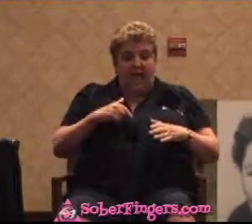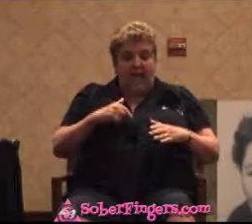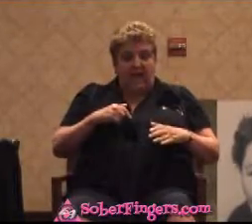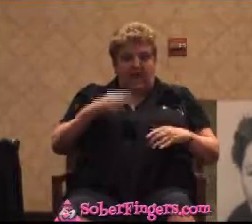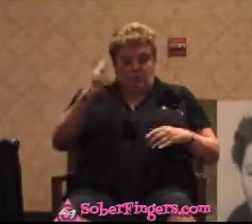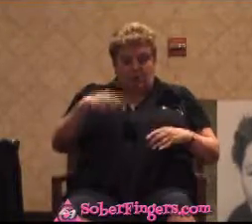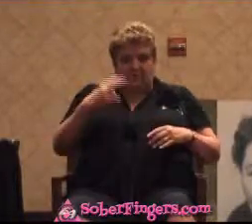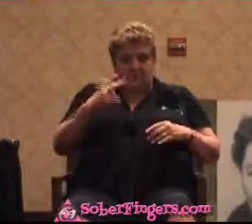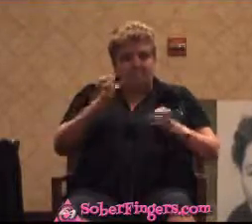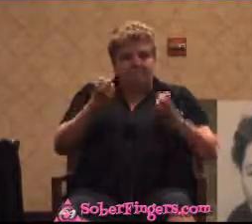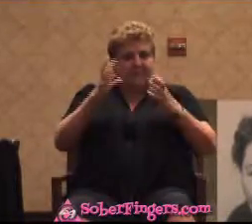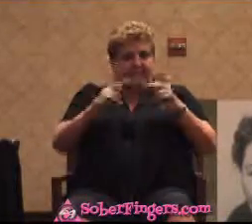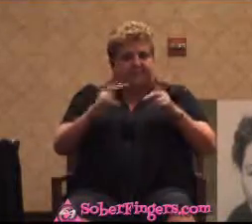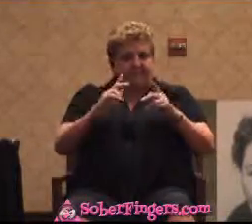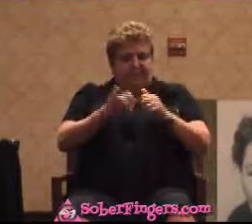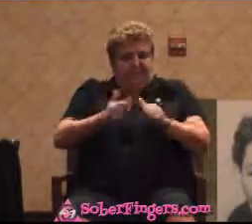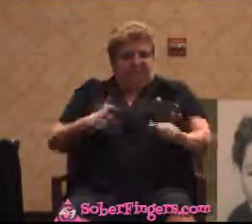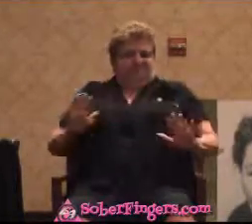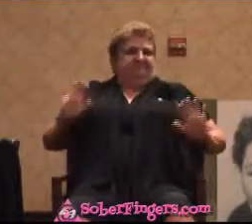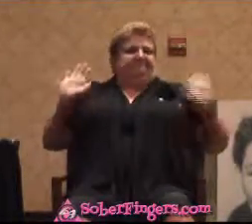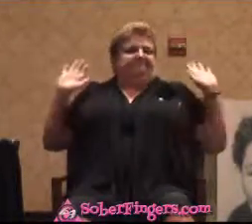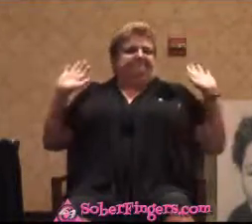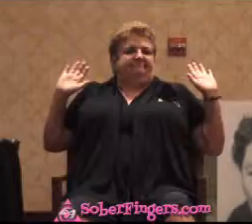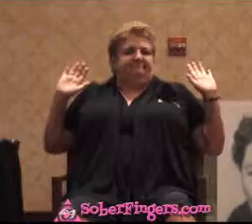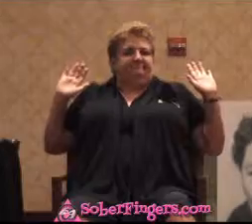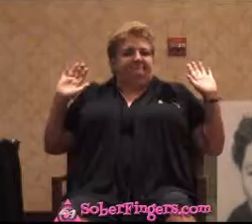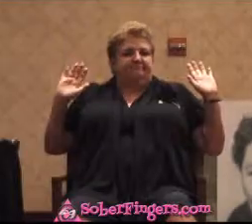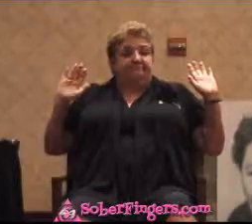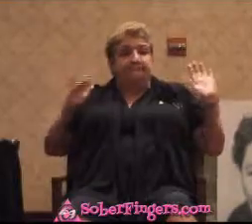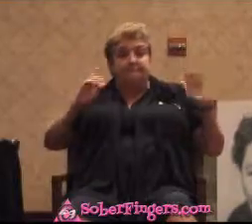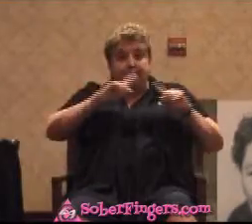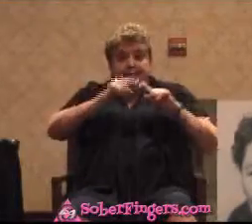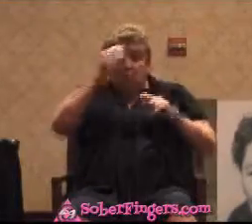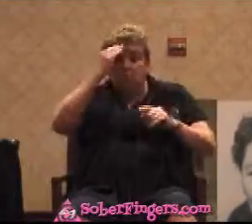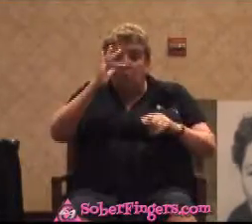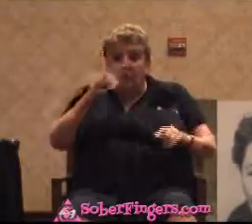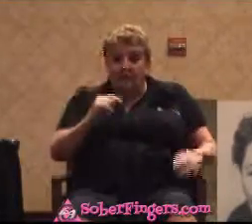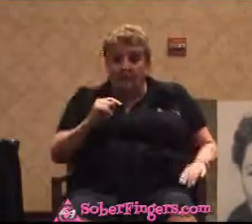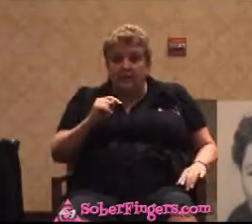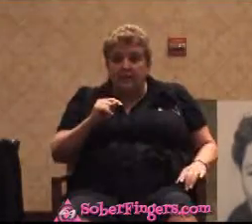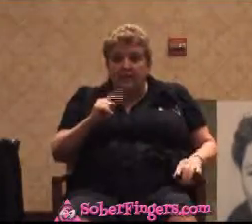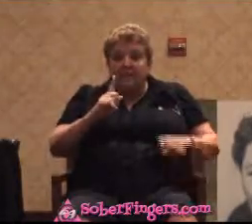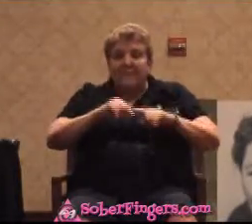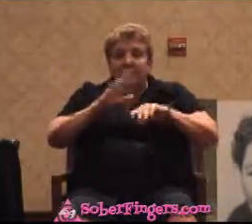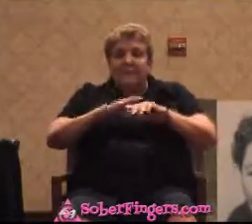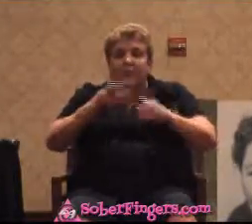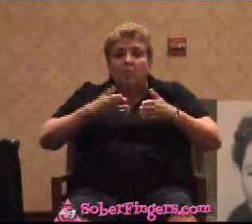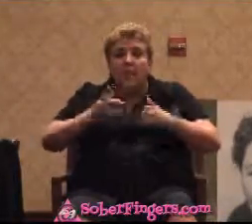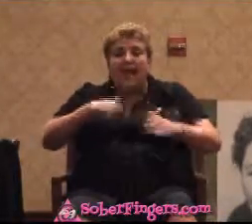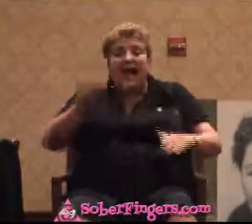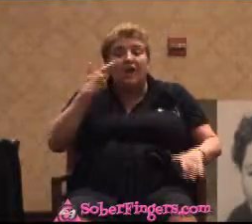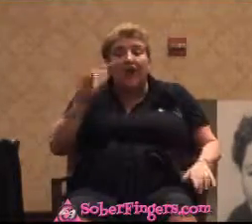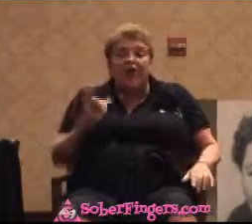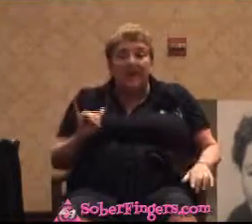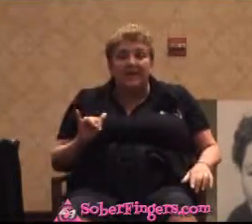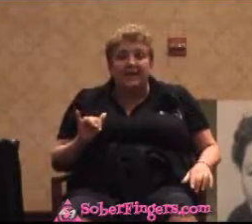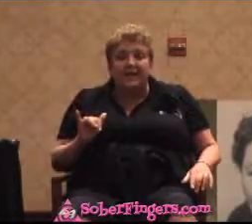me. Based on the way that I looked. But you know what? Based on the way that I looked, man, I wanted to be sober more